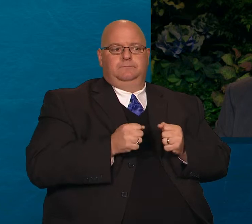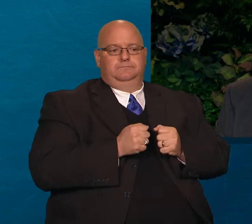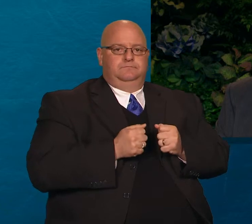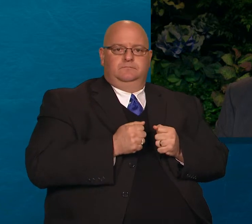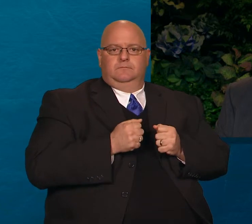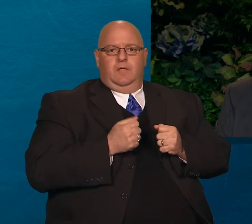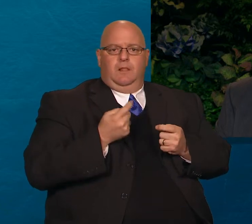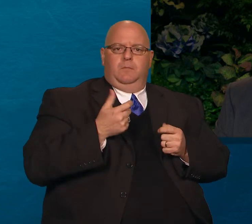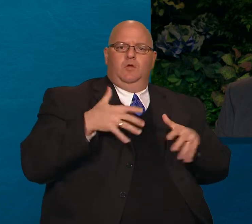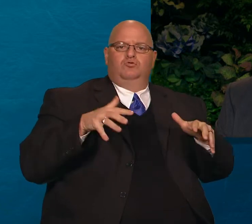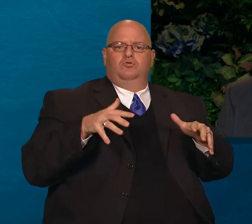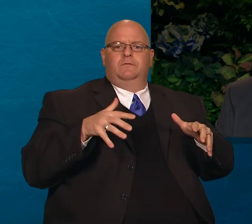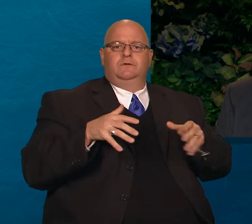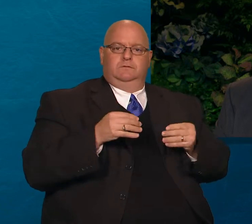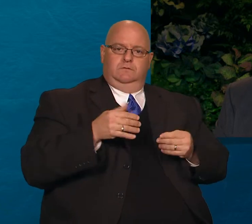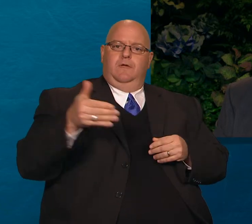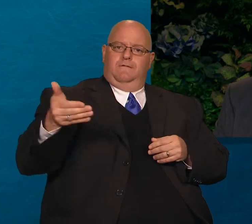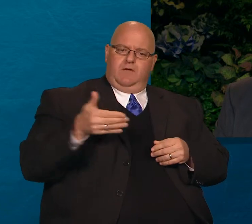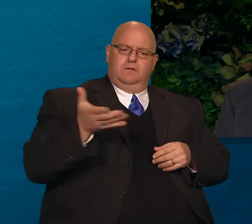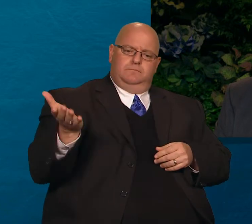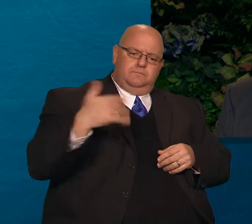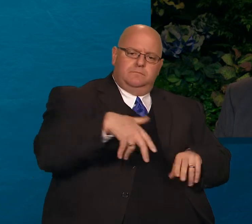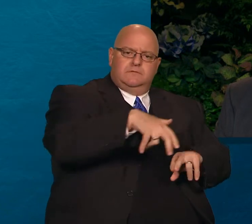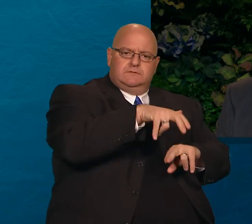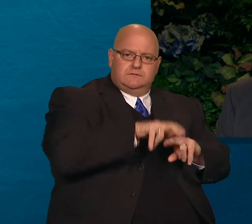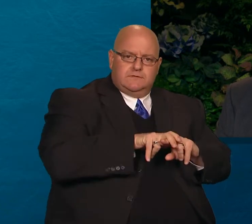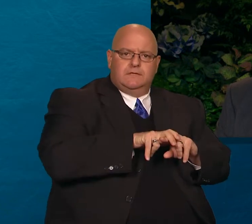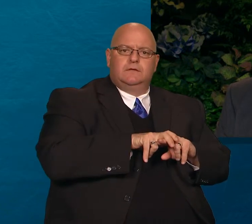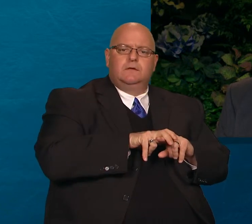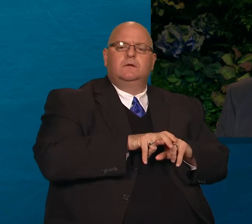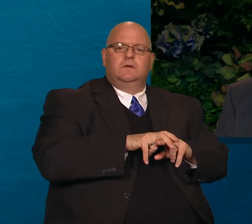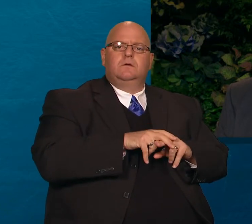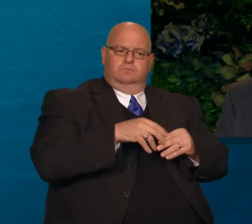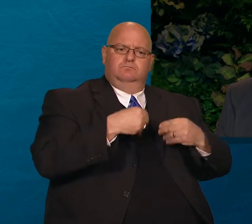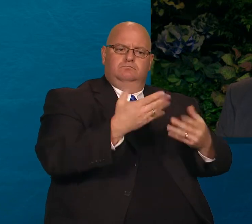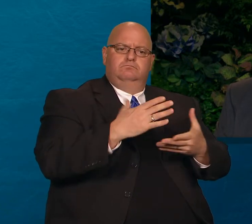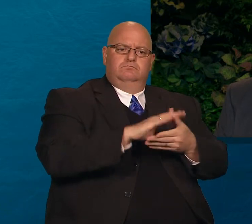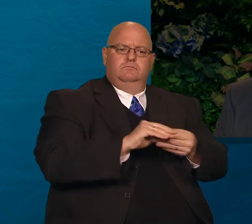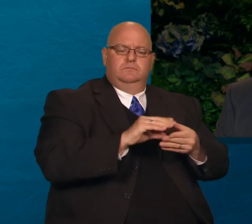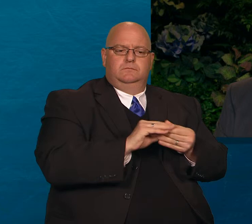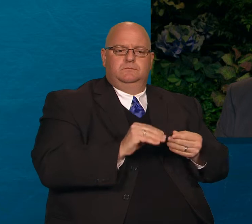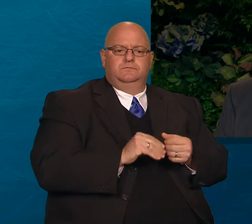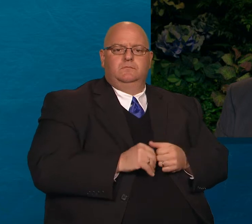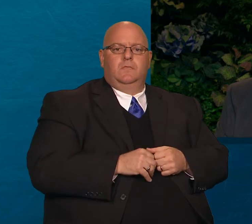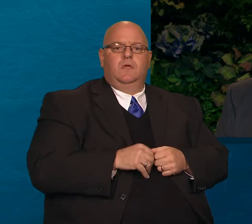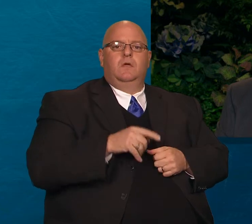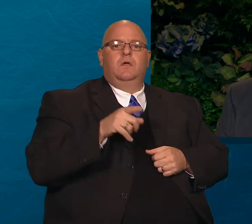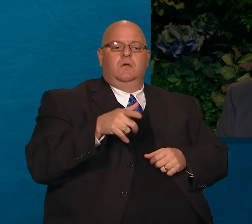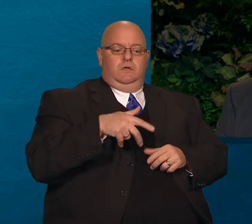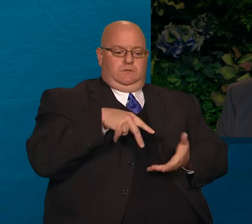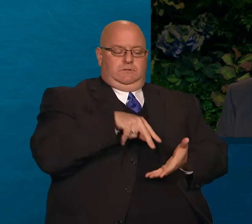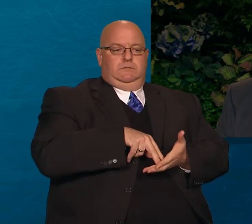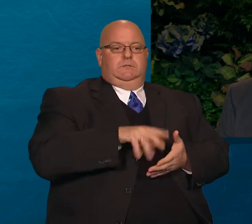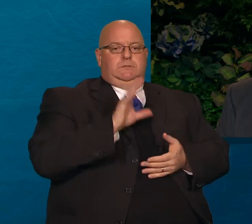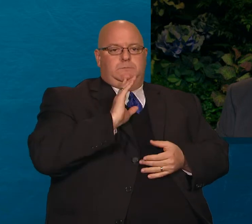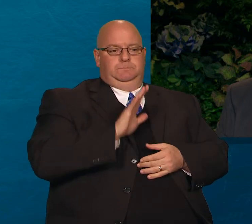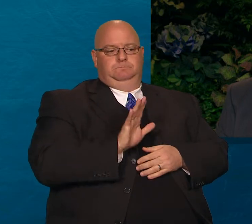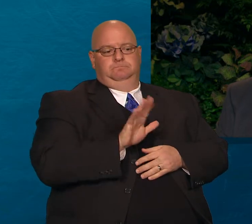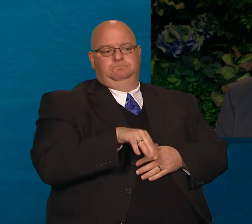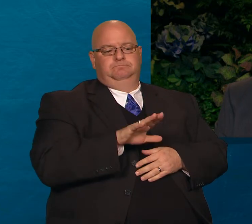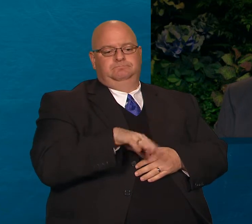shifted nervously when invited to sit down and give his message. As he remained standing, he